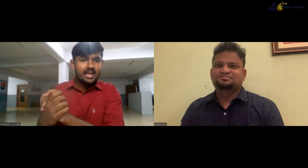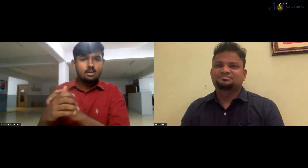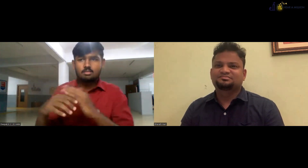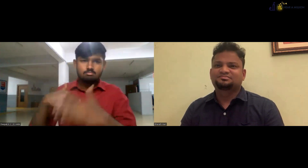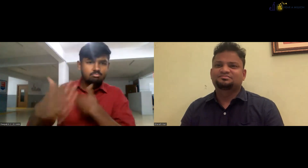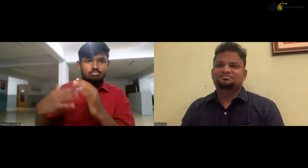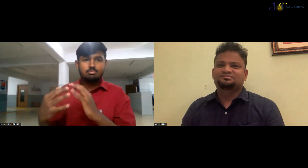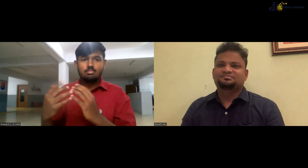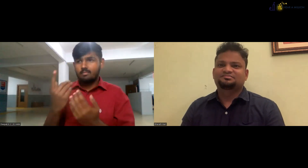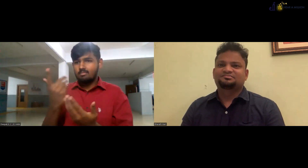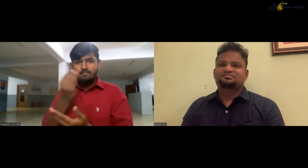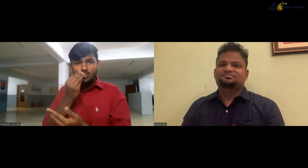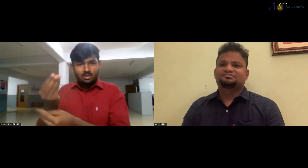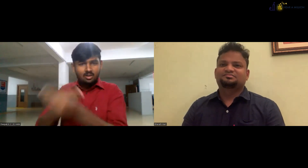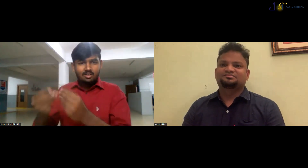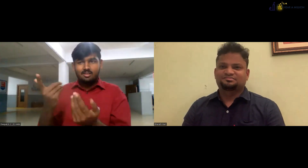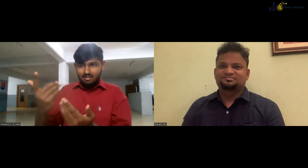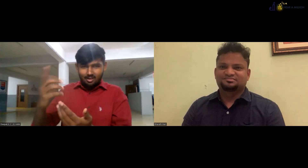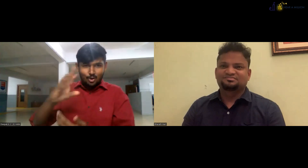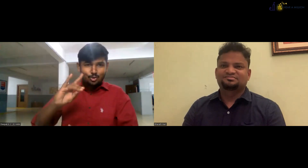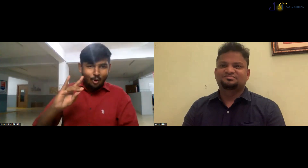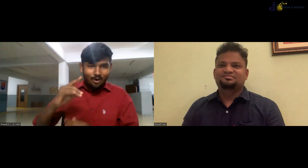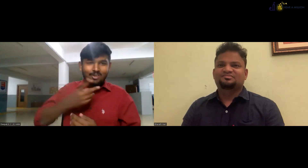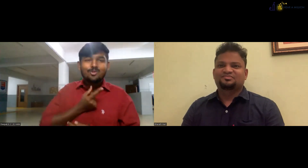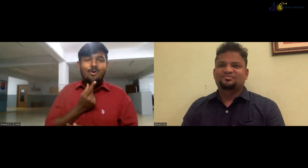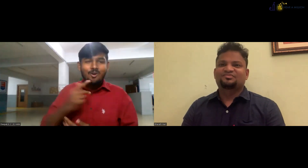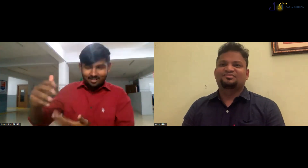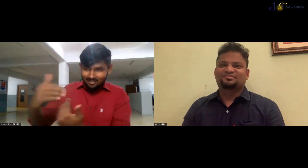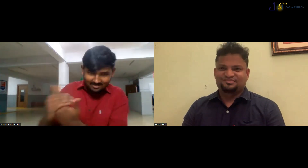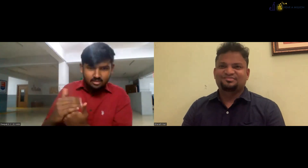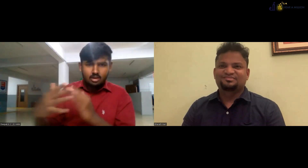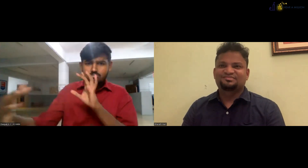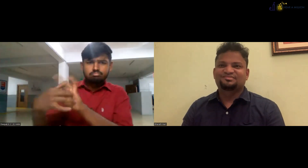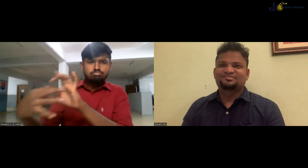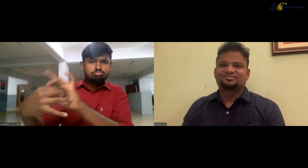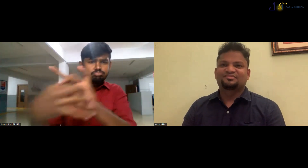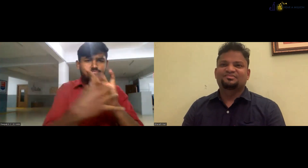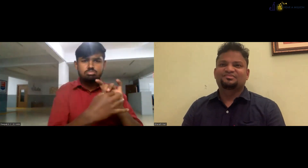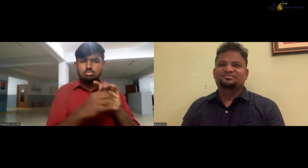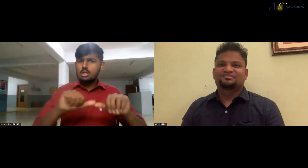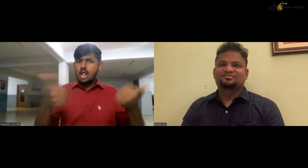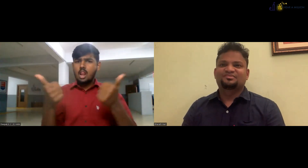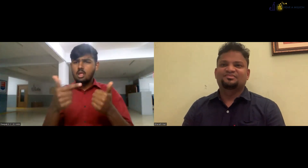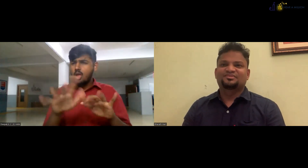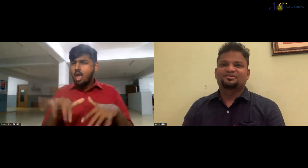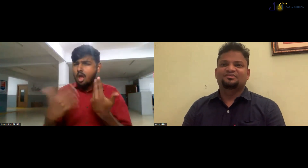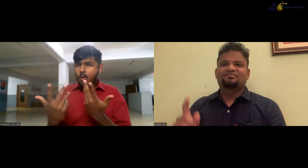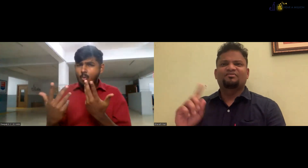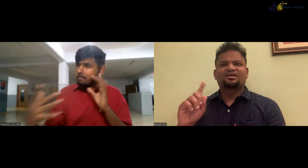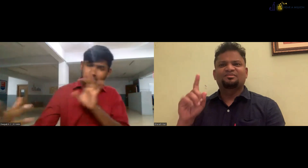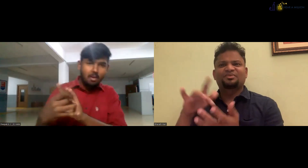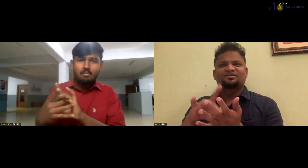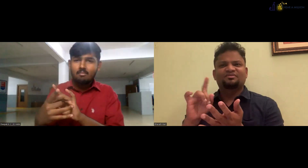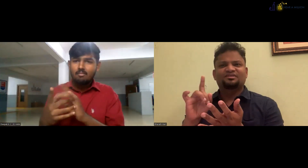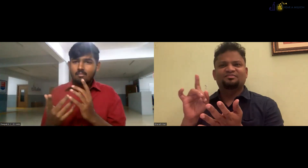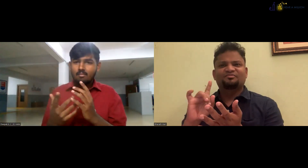So how do you, I mean, connect with the local people so quickly? Um, and I see that you can connect